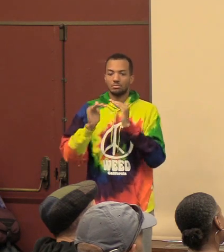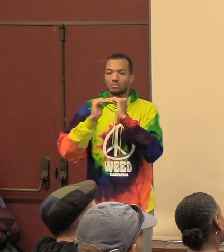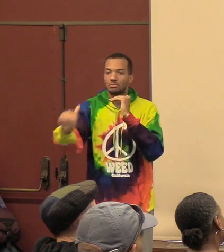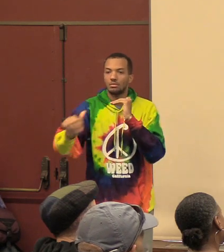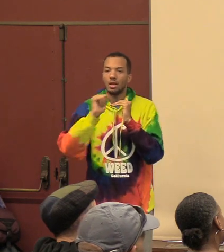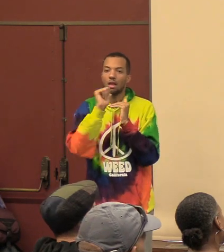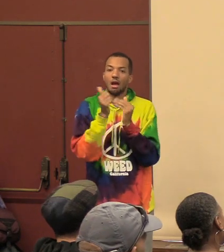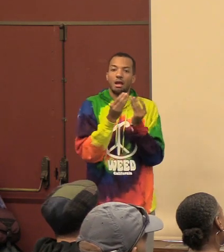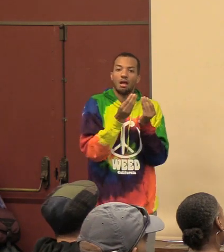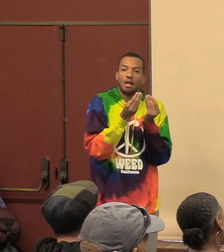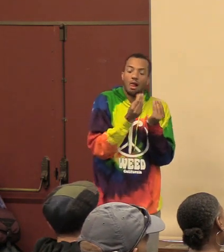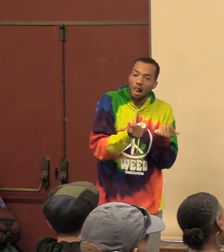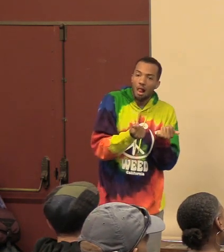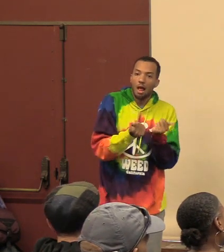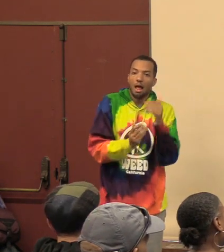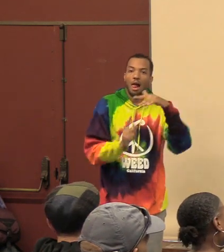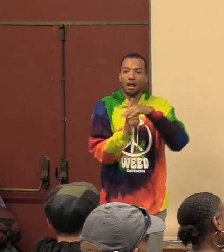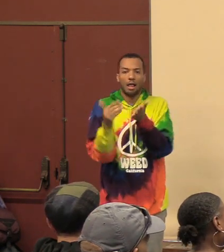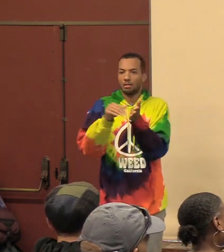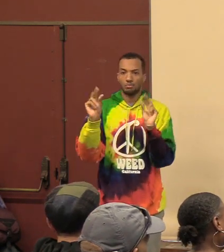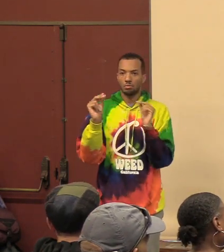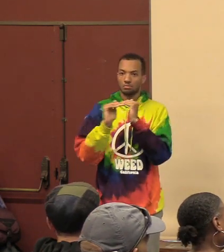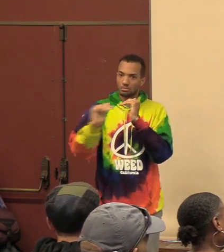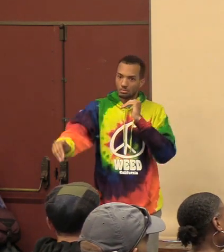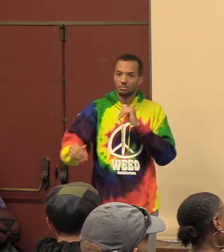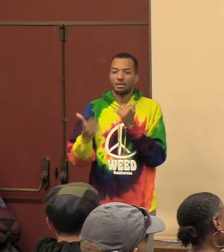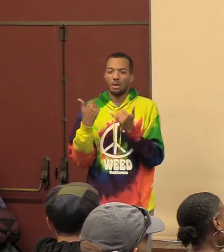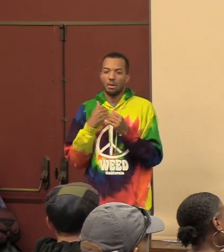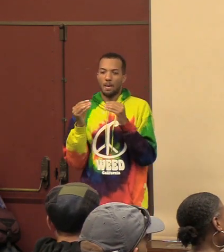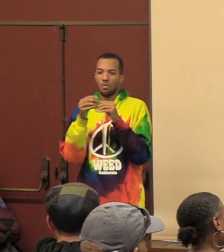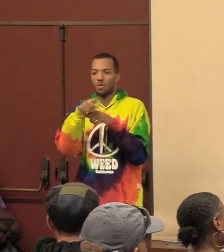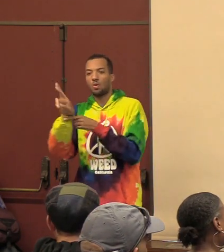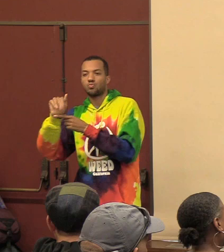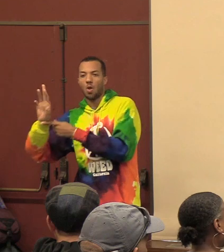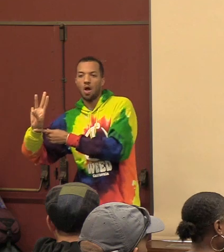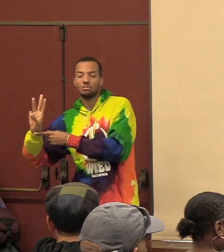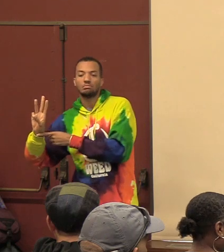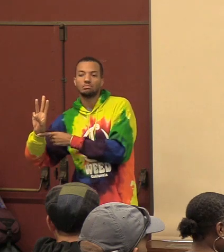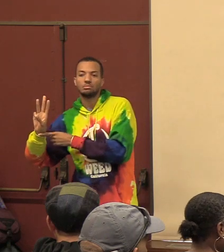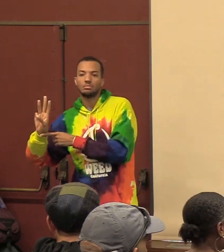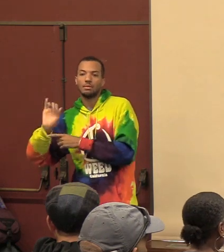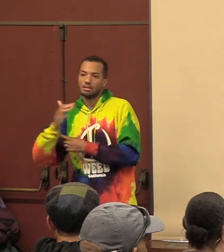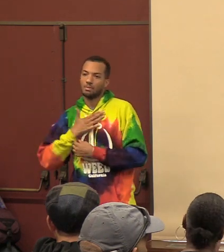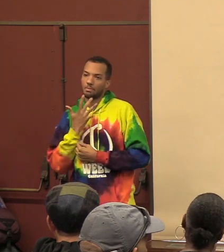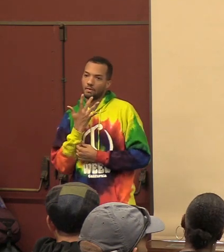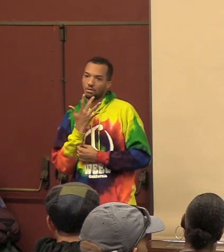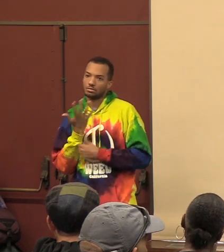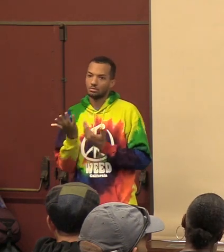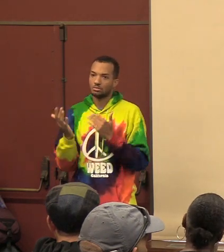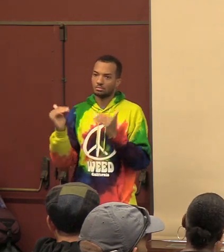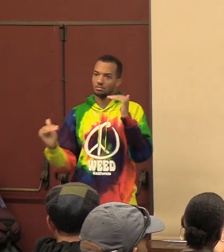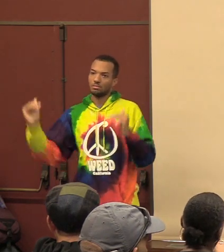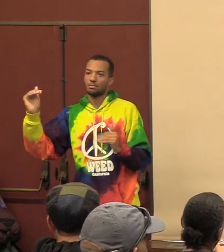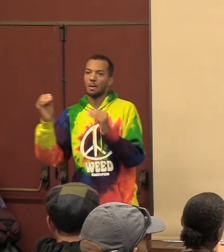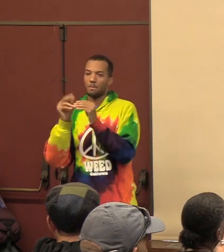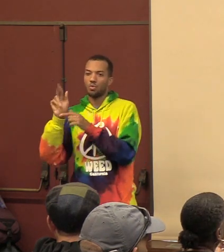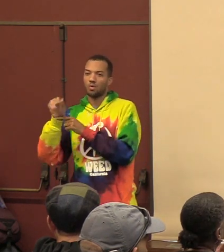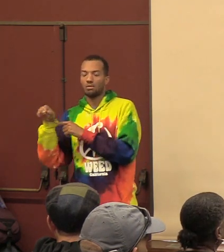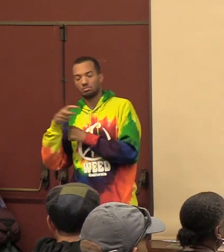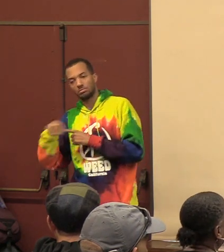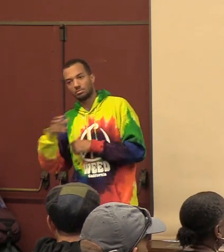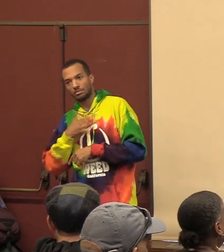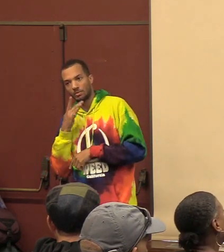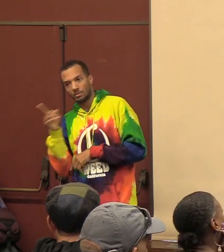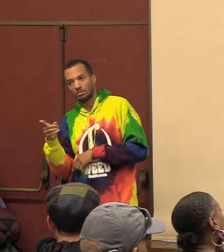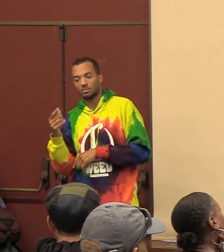consistent. The more I took care of myself, now I eat more raw than I do cooked. My preference is life. Because now